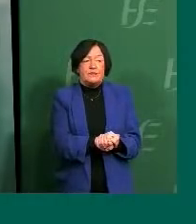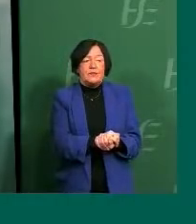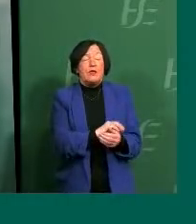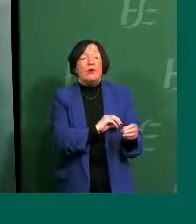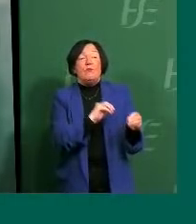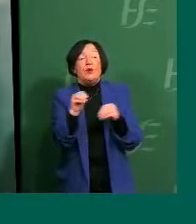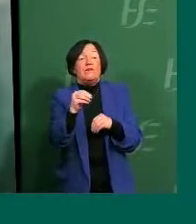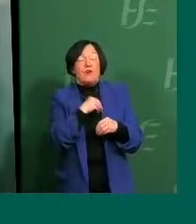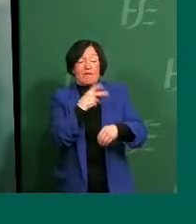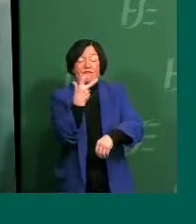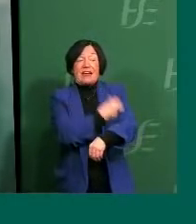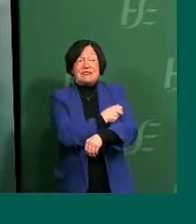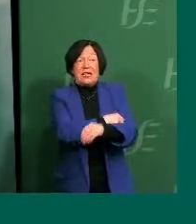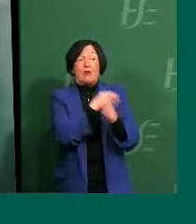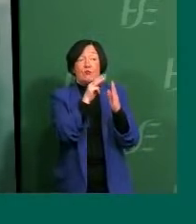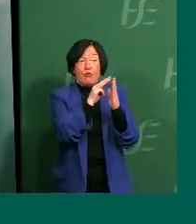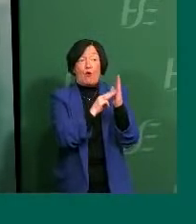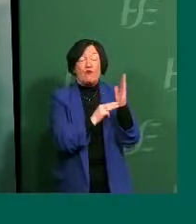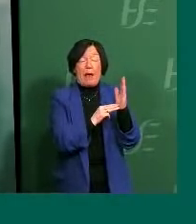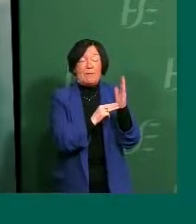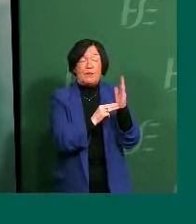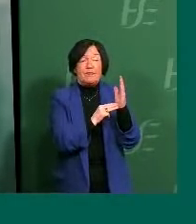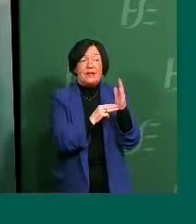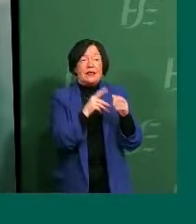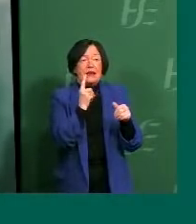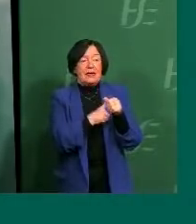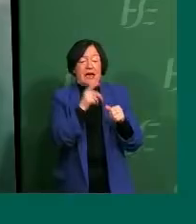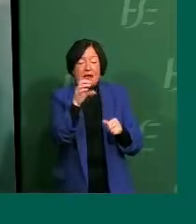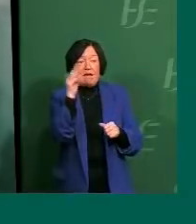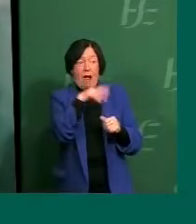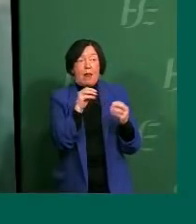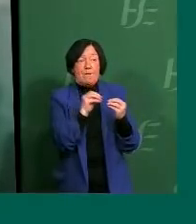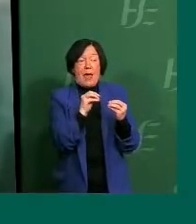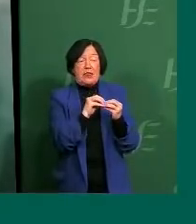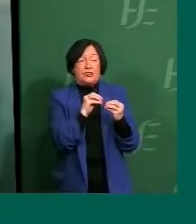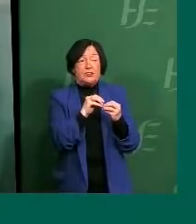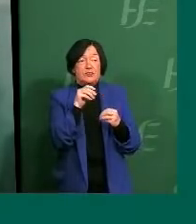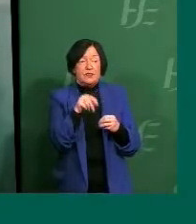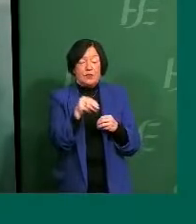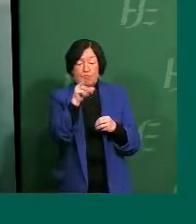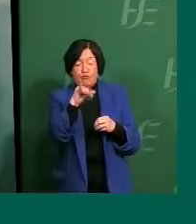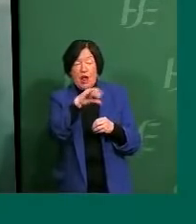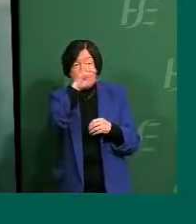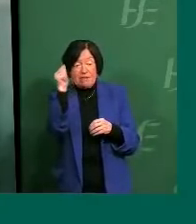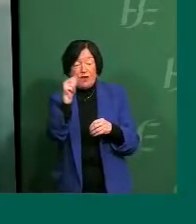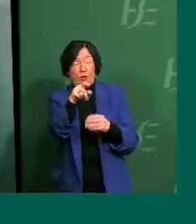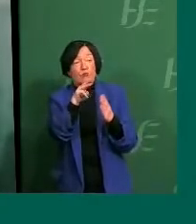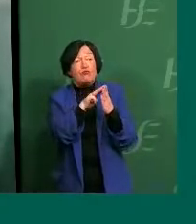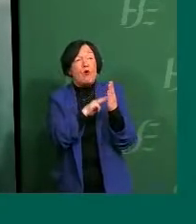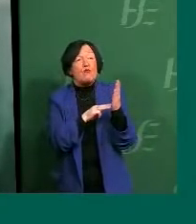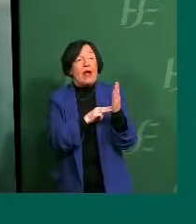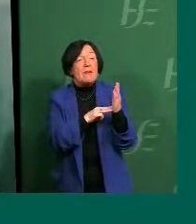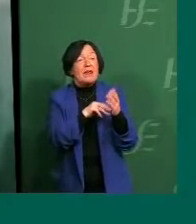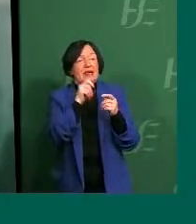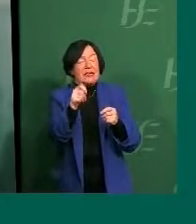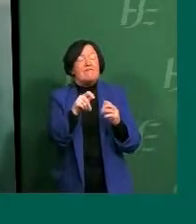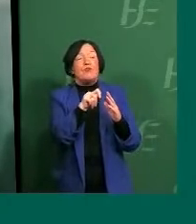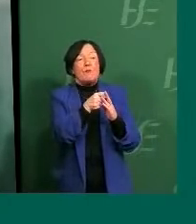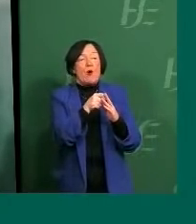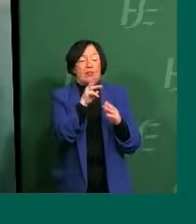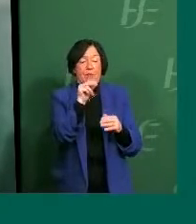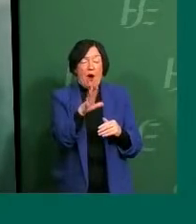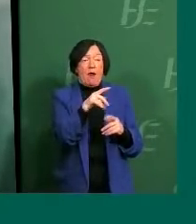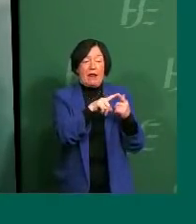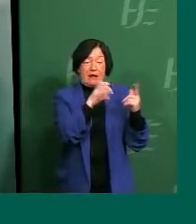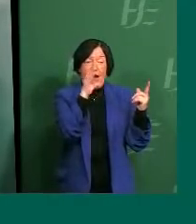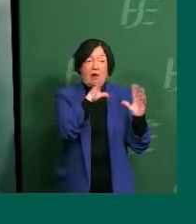Moving on then to our vaccination programme. Again, just Colm has touched on this in terms of the primary vaccination programme, and given the points that Paul and